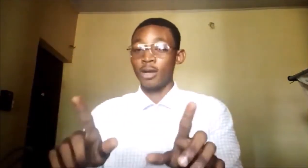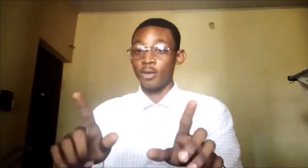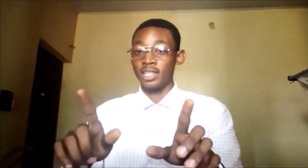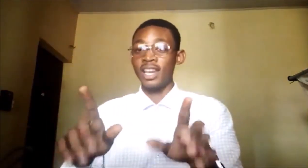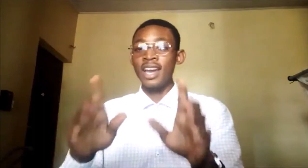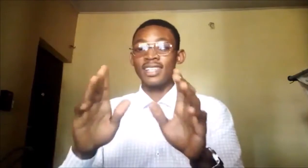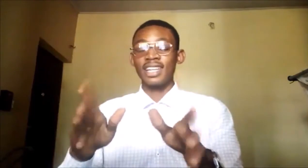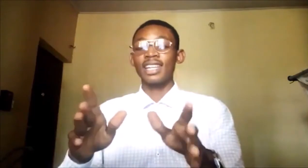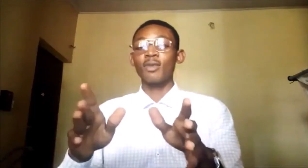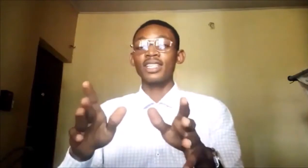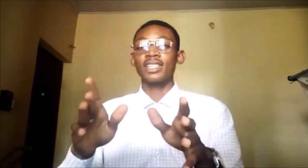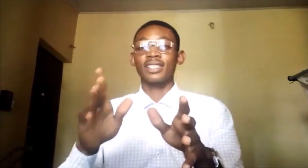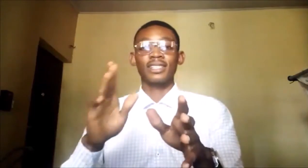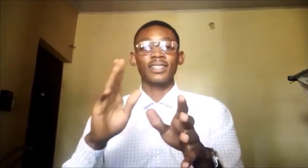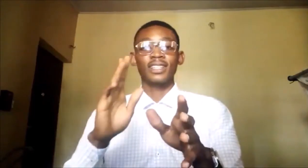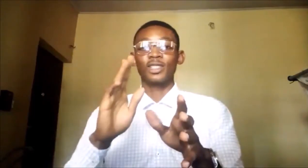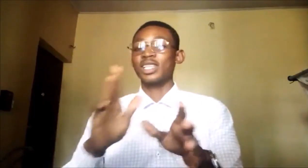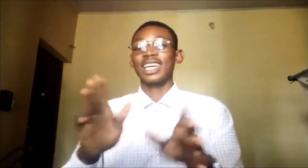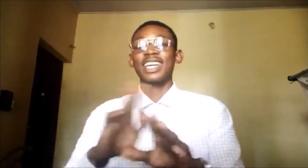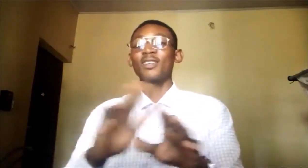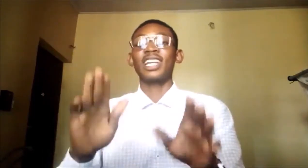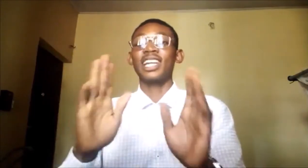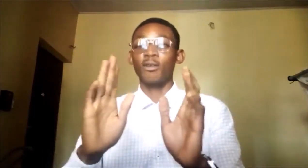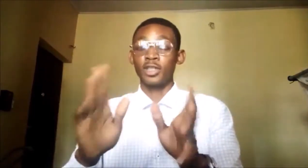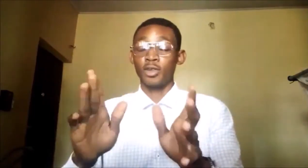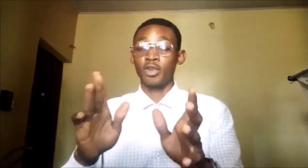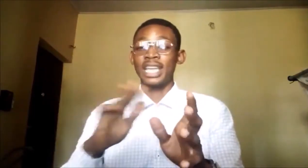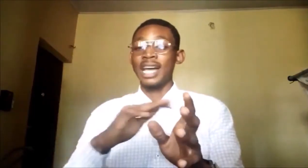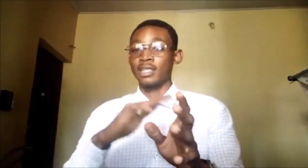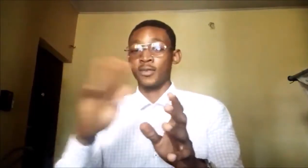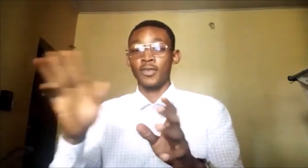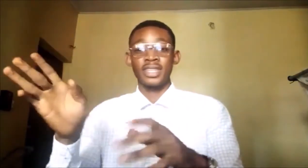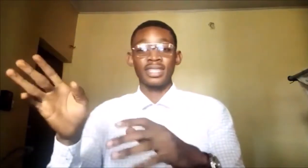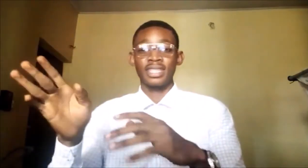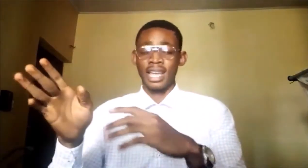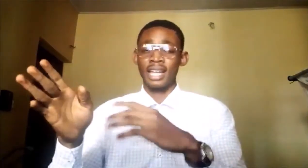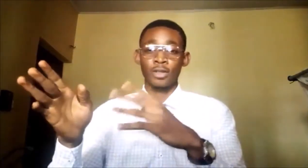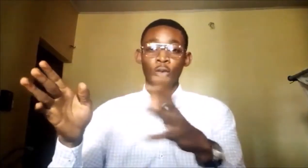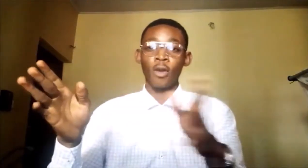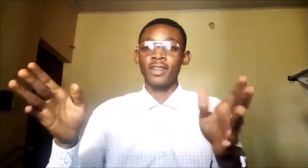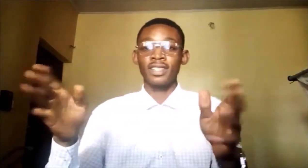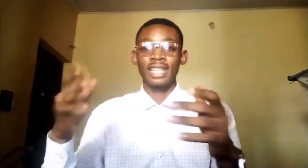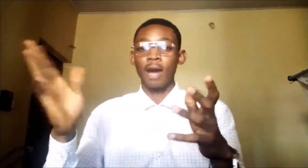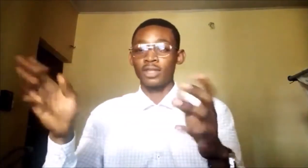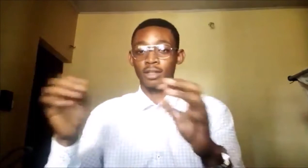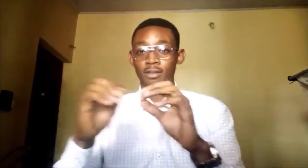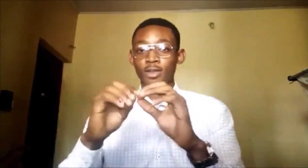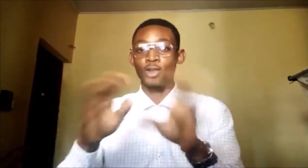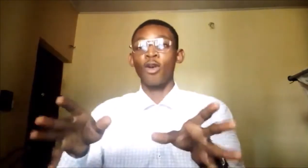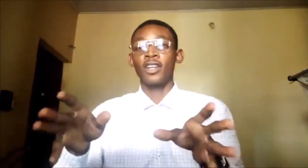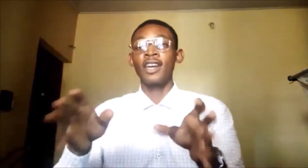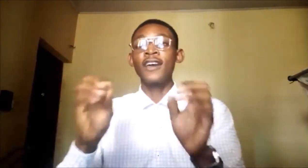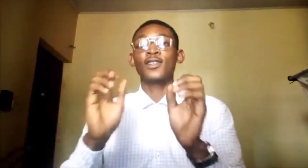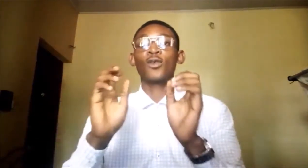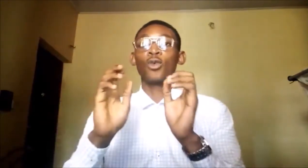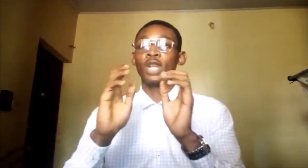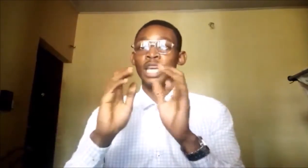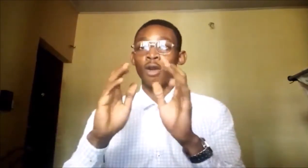language. Sign language is just like any other language, it has its phrases, it has its words, nouns, and so on. So we will learn all